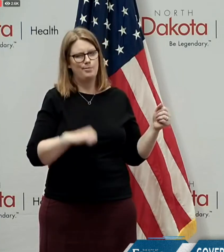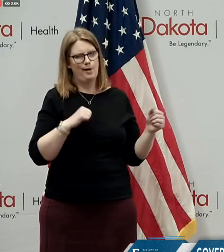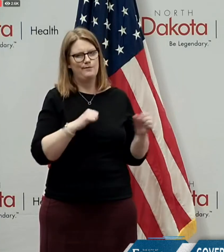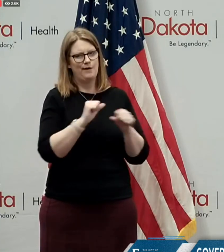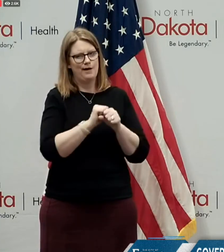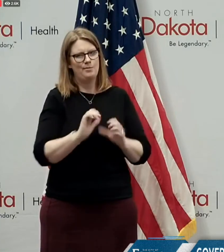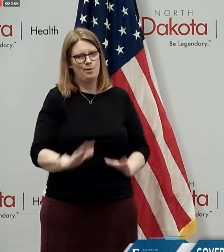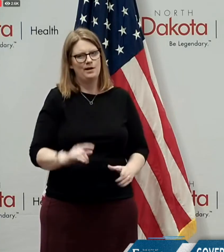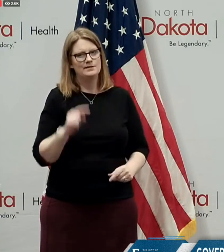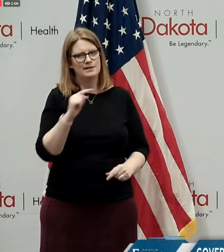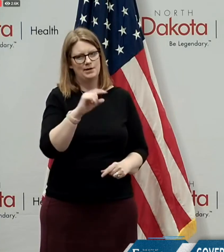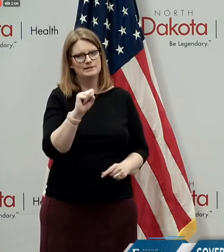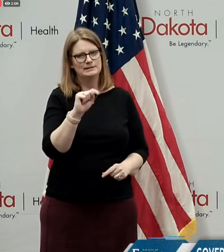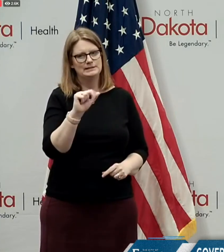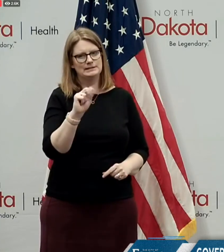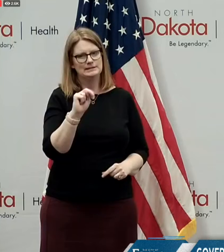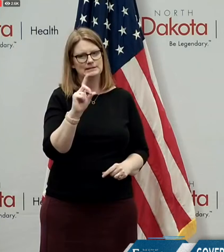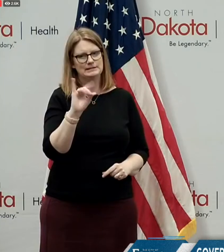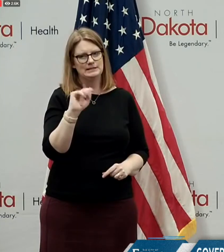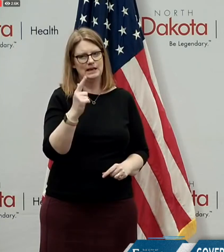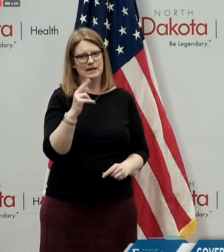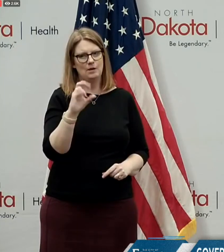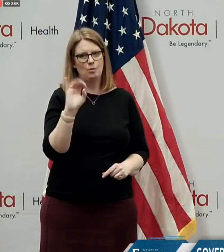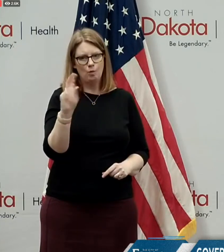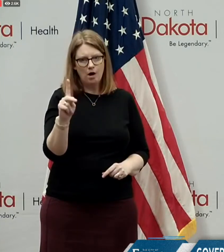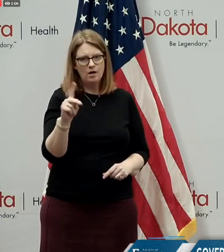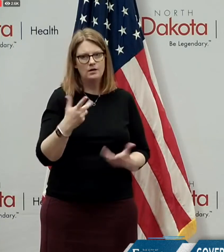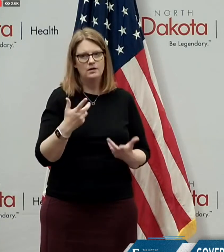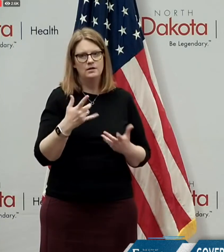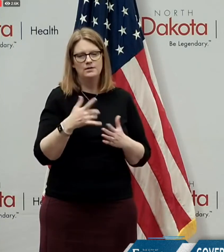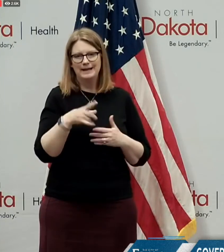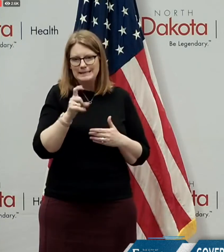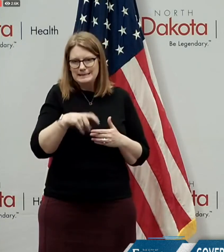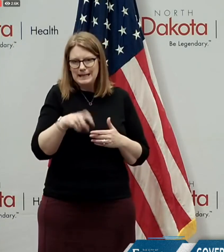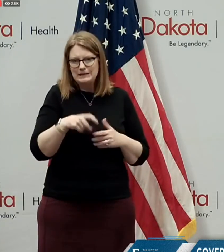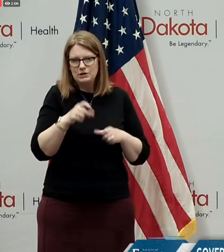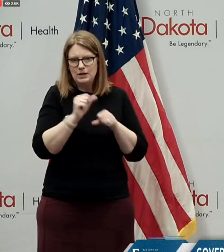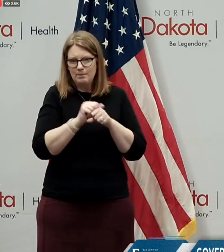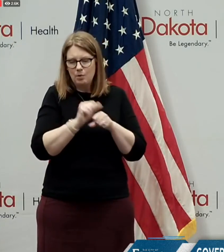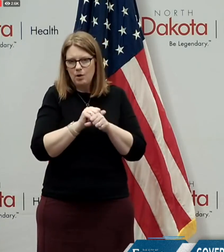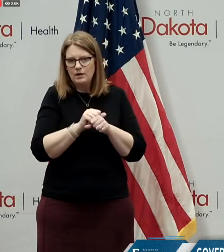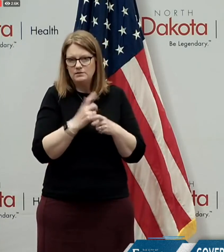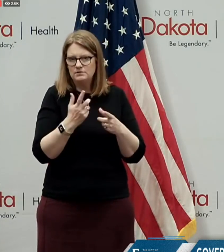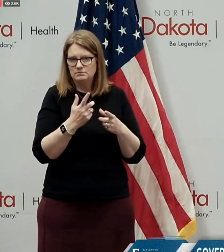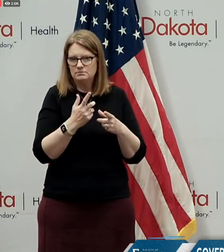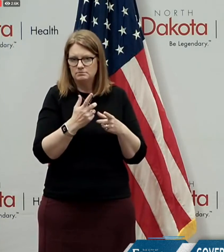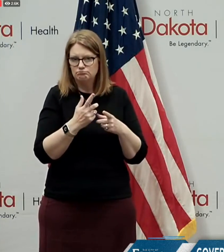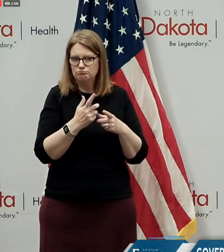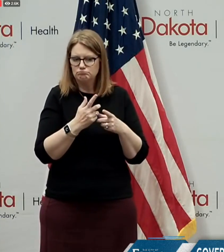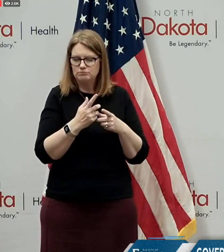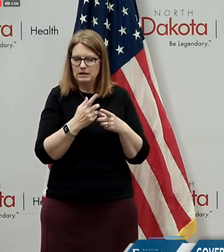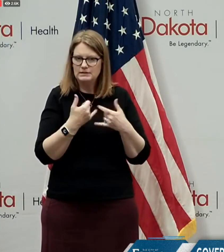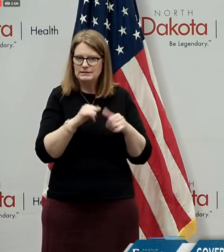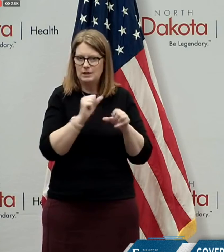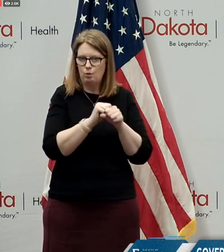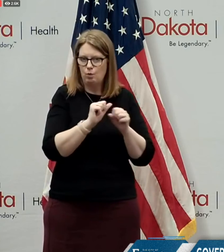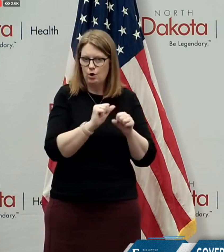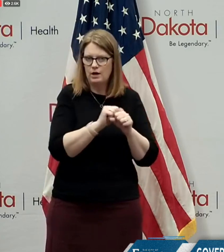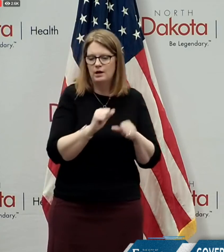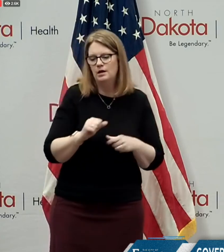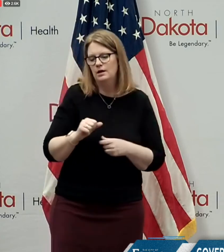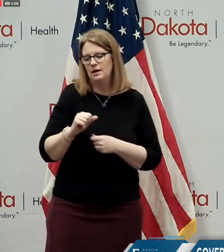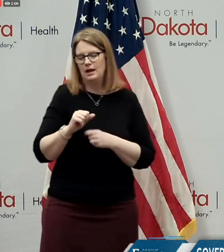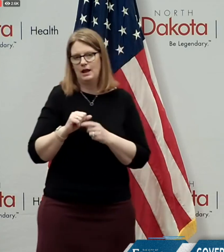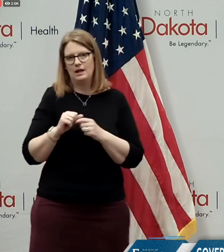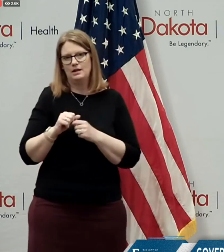Standing Rock. Again, we have our essential employees working, our non-essential